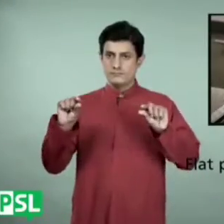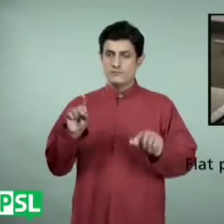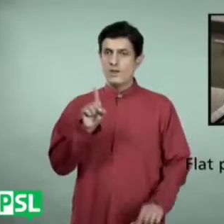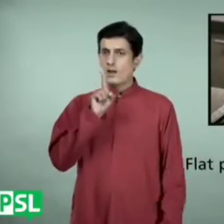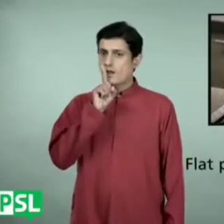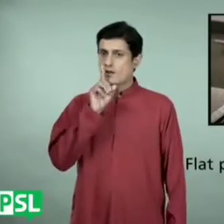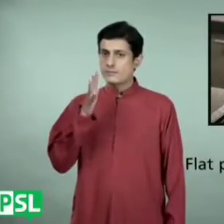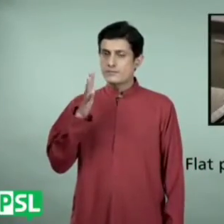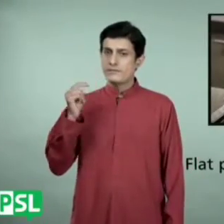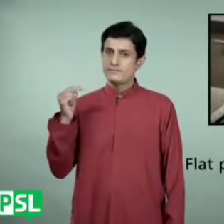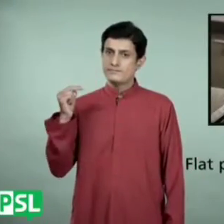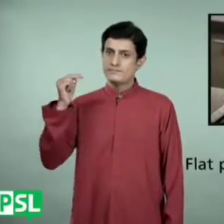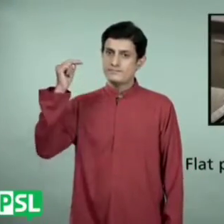Flat probe for temperature.